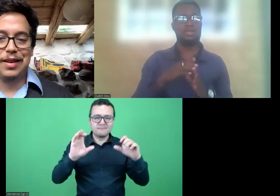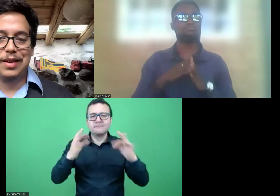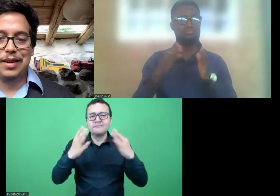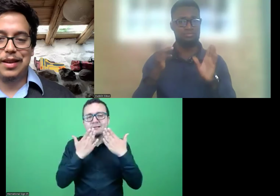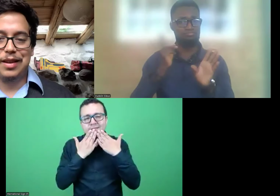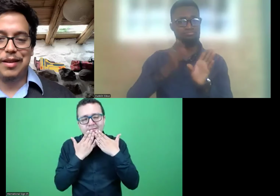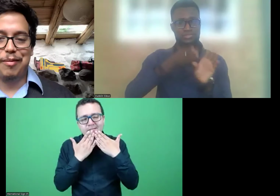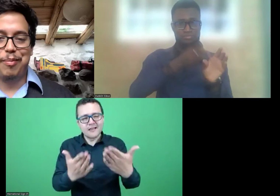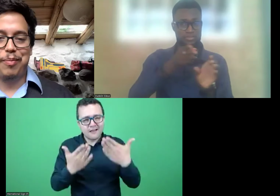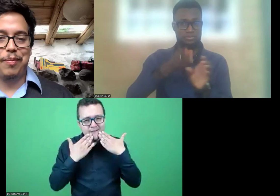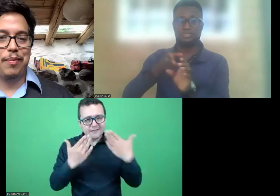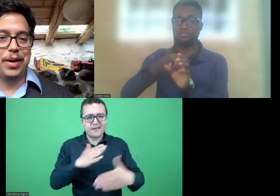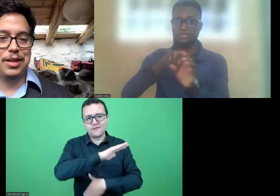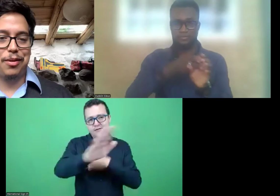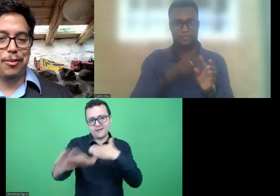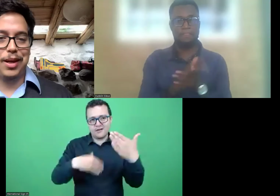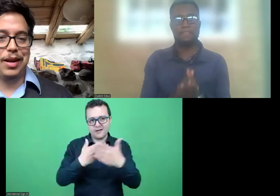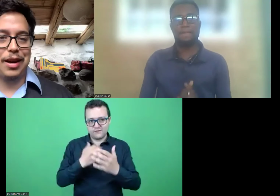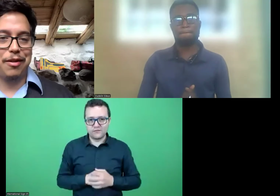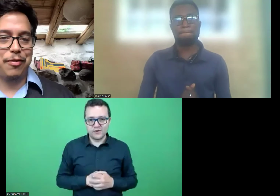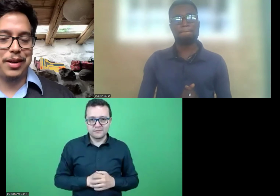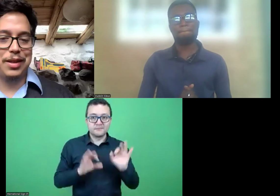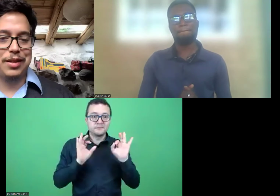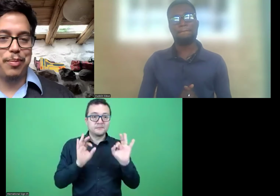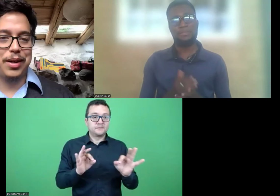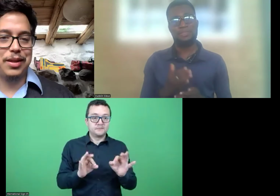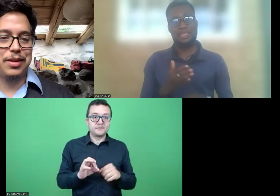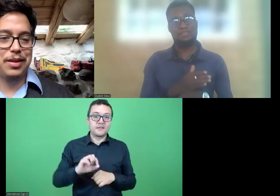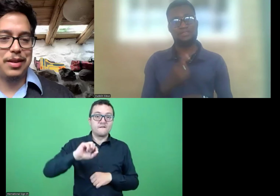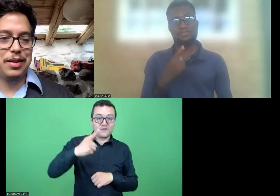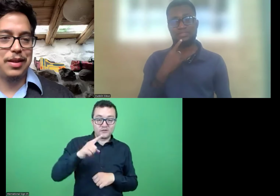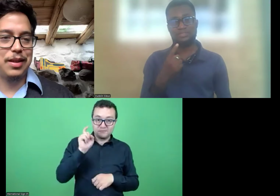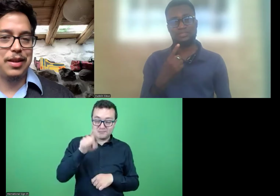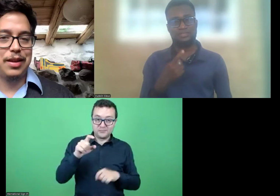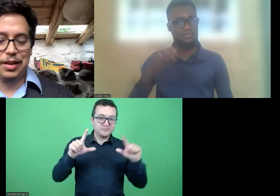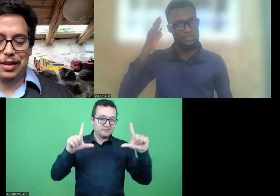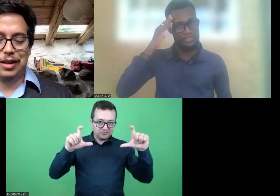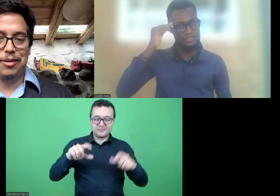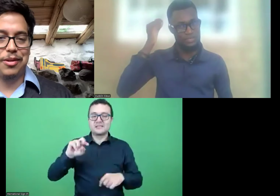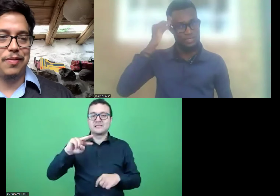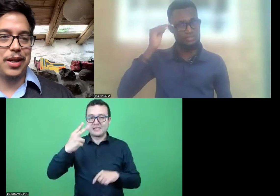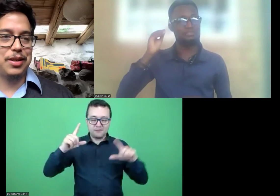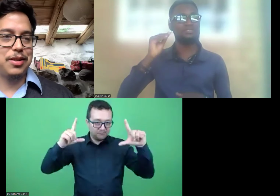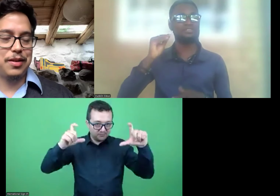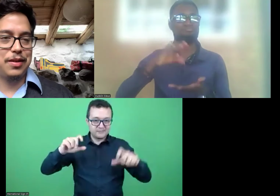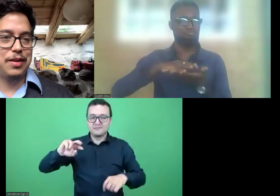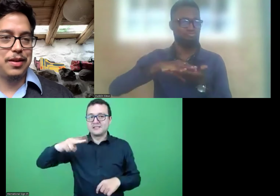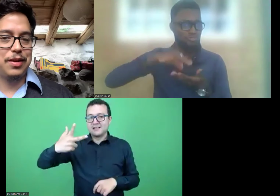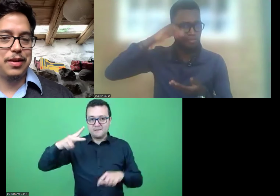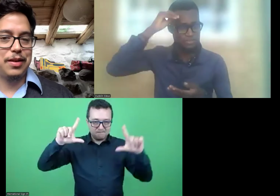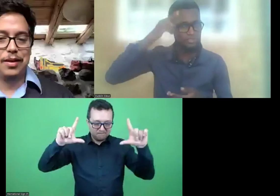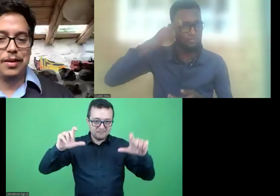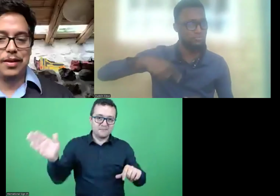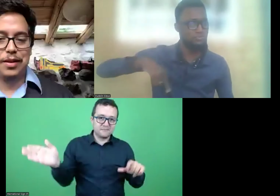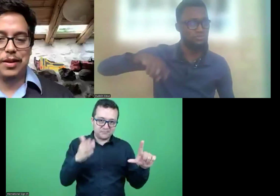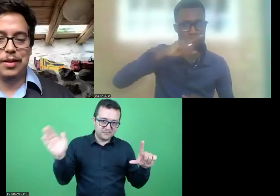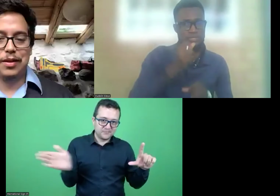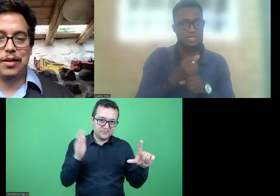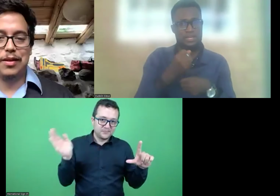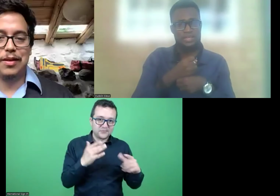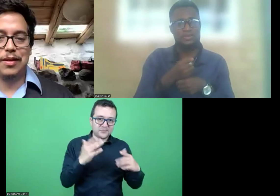Page 3 now of participants. Thank you so much.